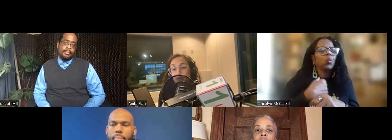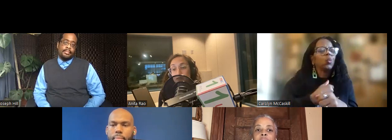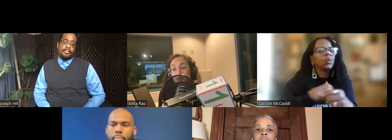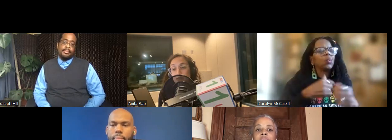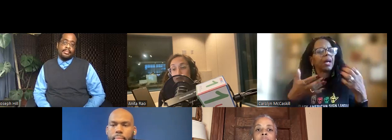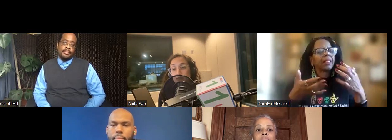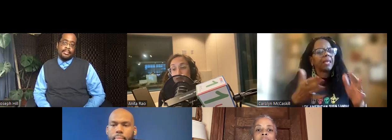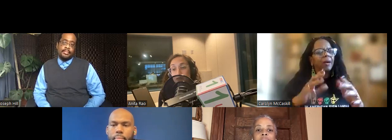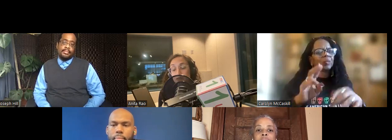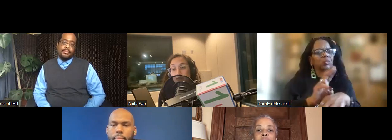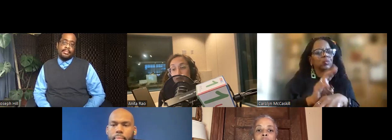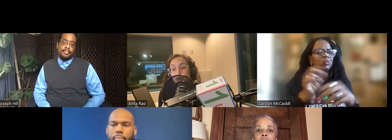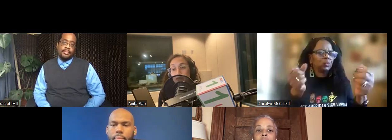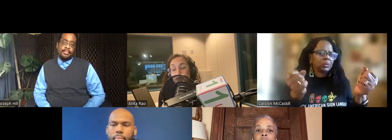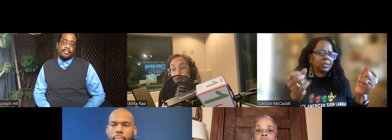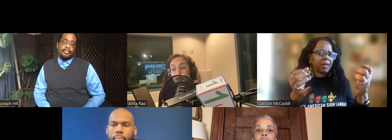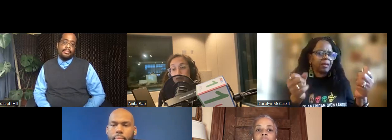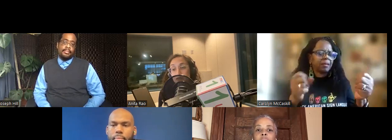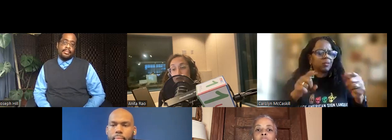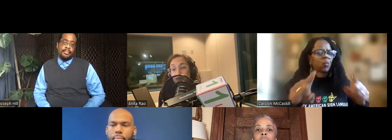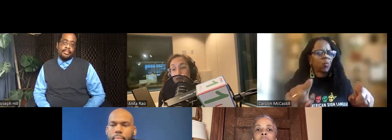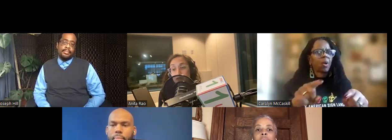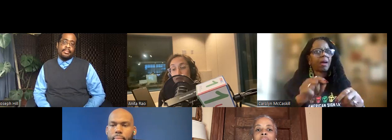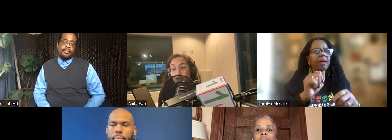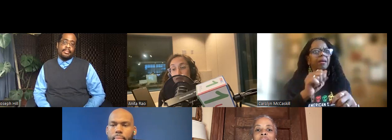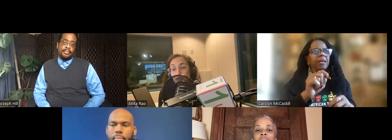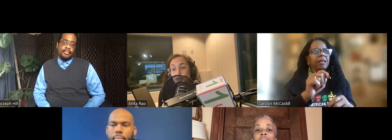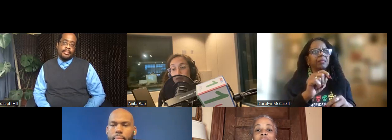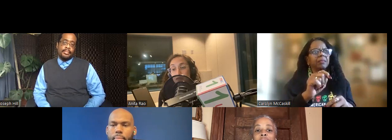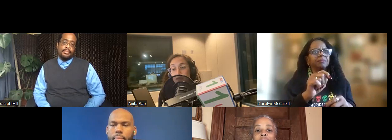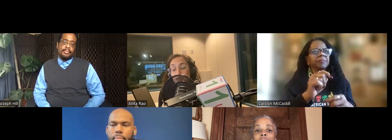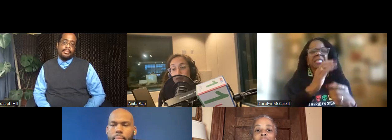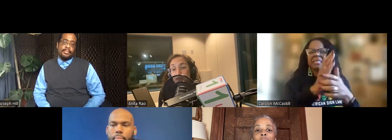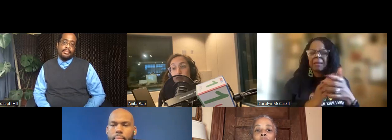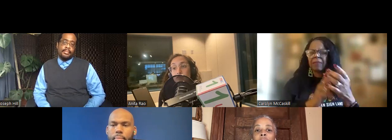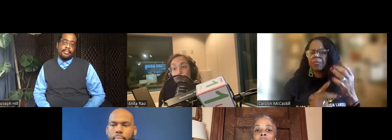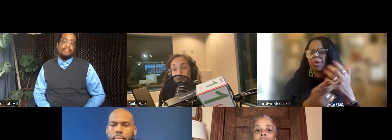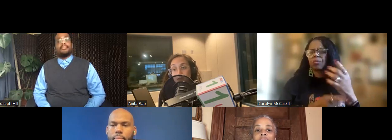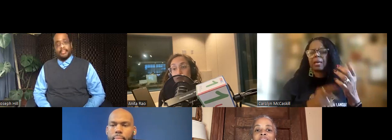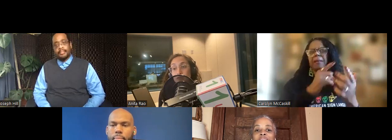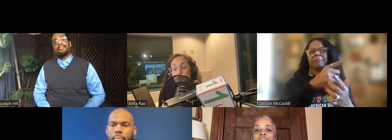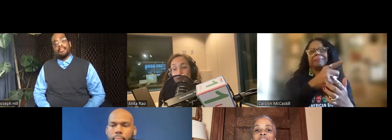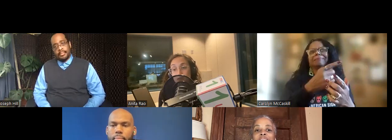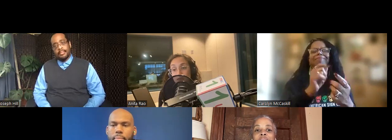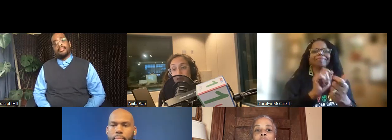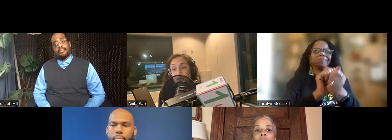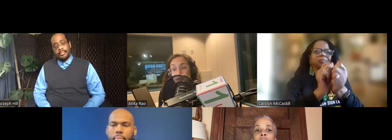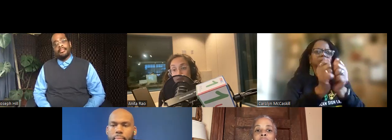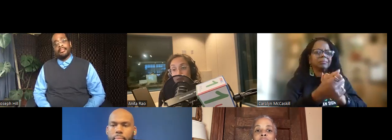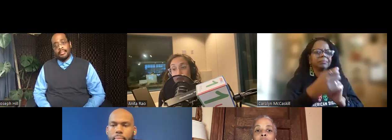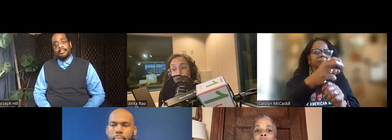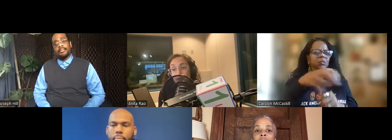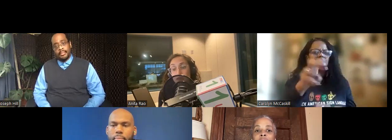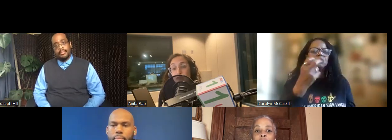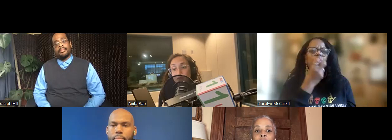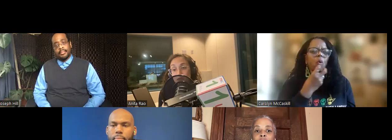Additionally, in the Black deaf schools, we were allowed to sign, while in some